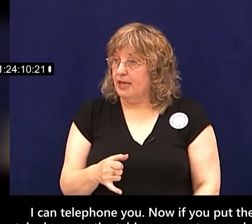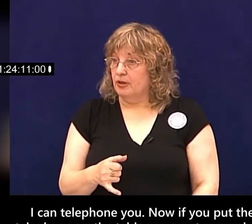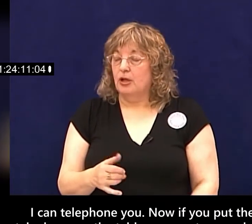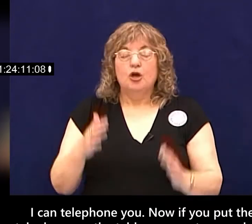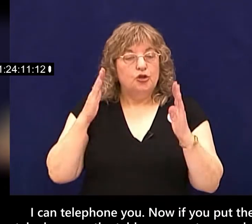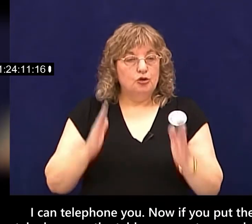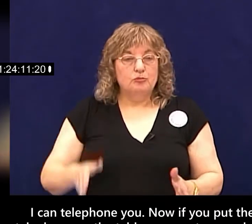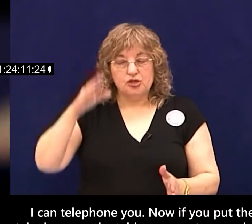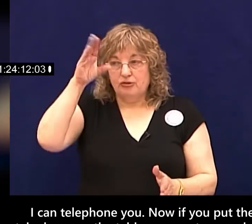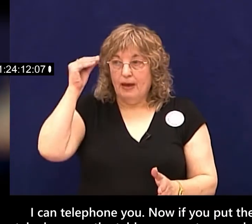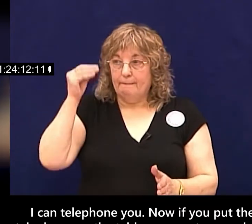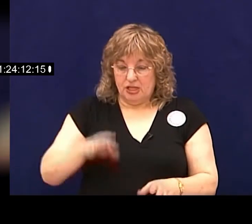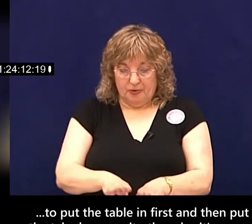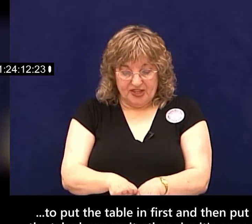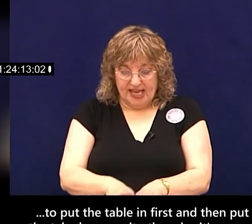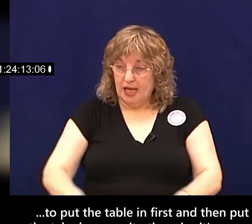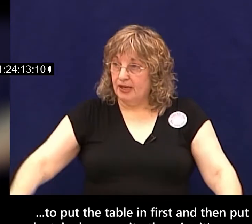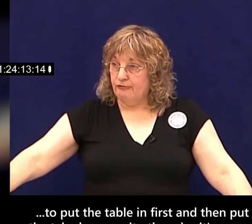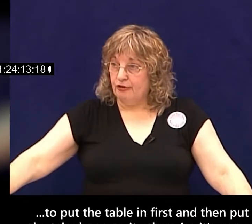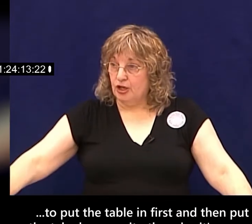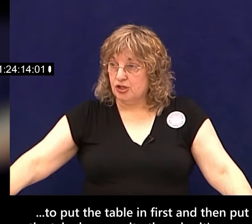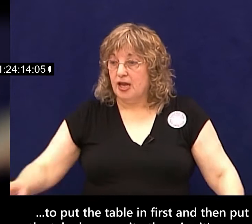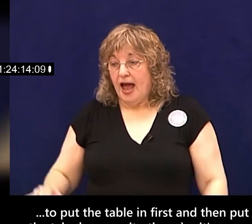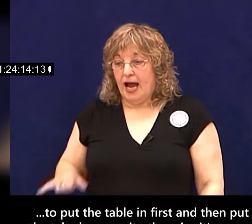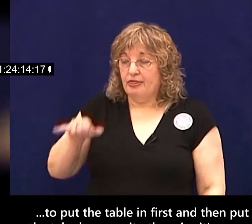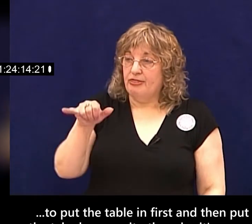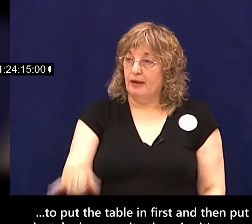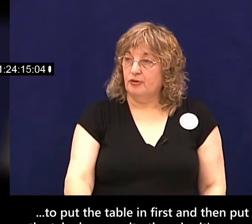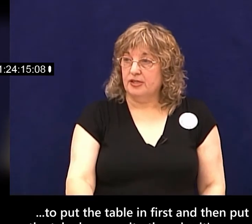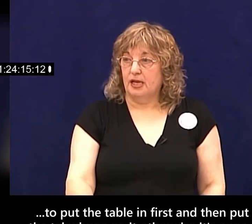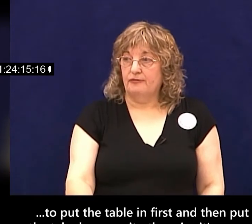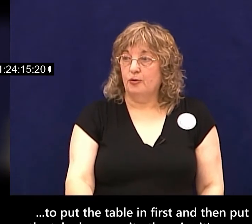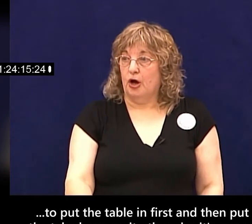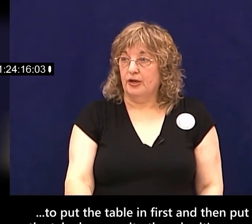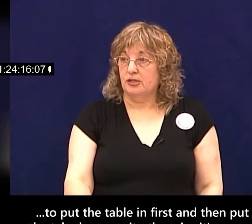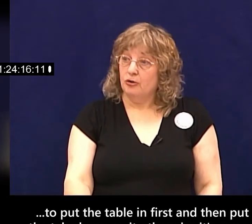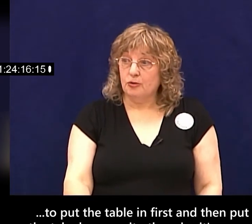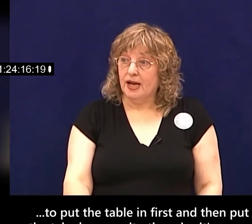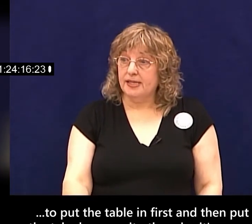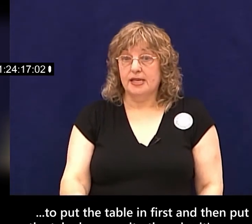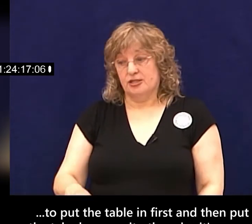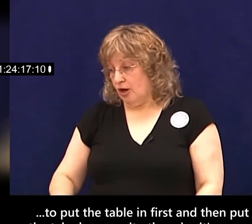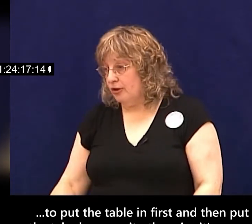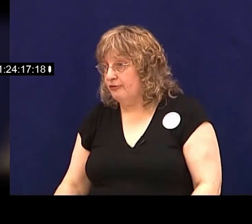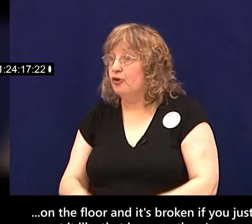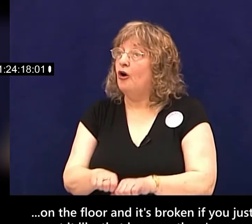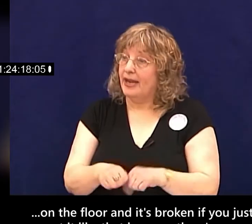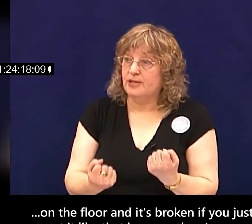table, you must remember to put the table in first and then put the telephone on it. Otherwise, it's gone on the floor and it's